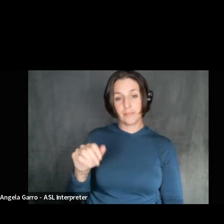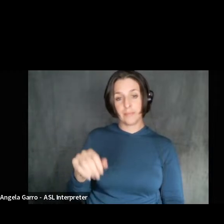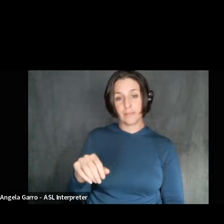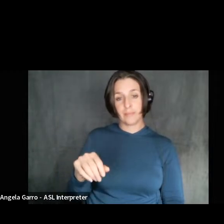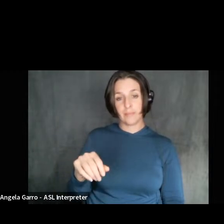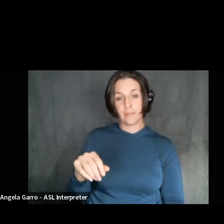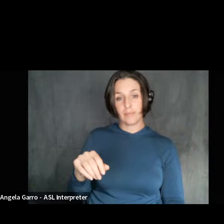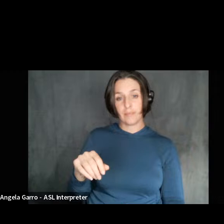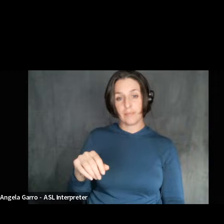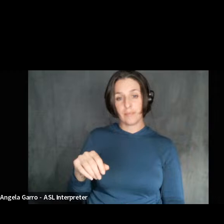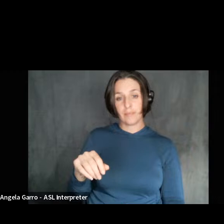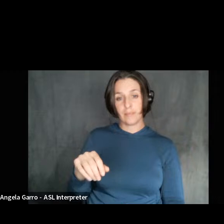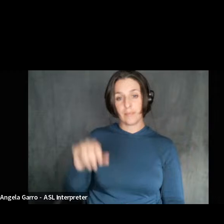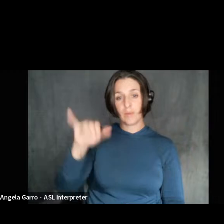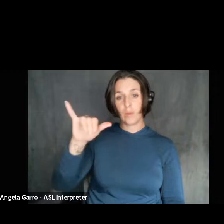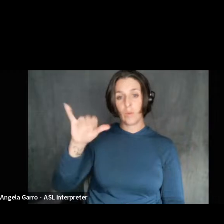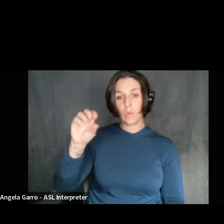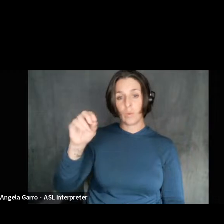Yoshiko Higashimura,